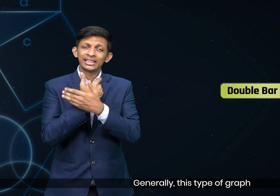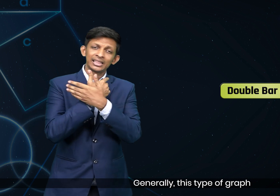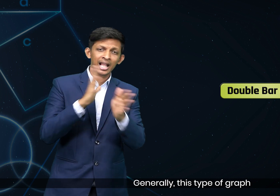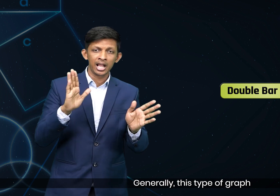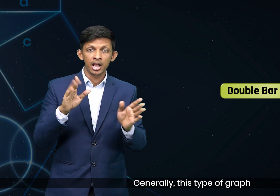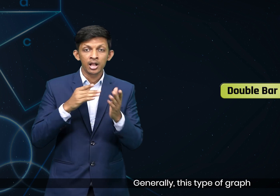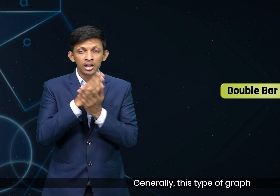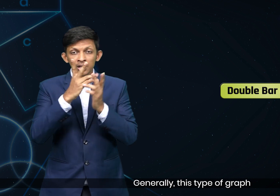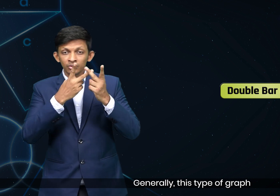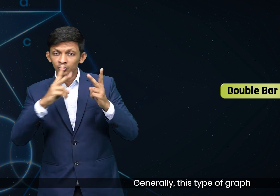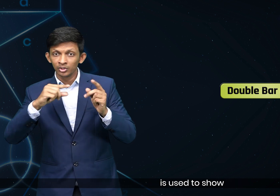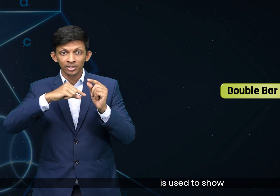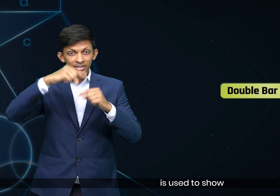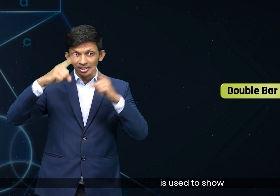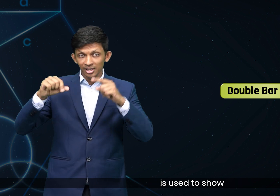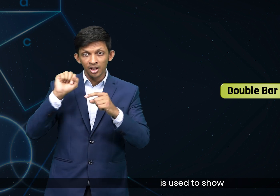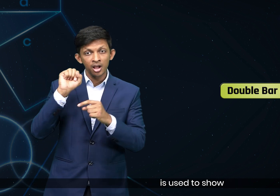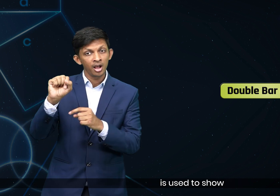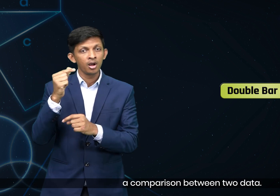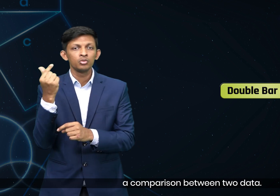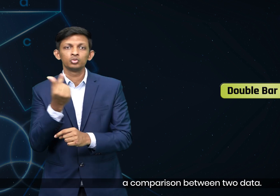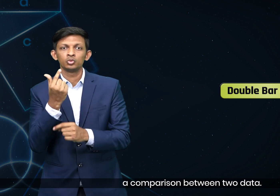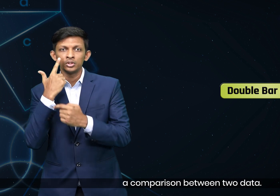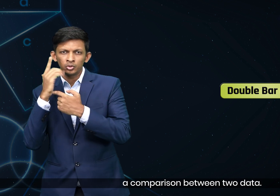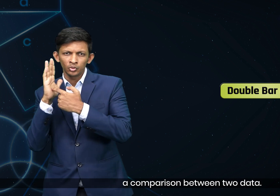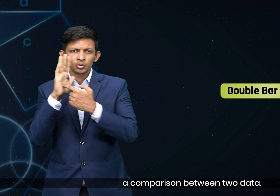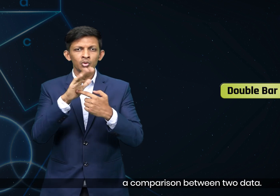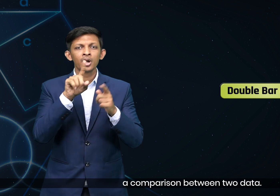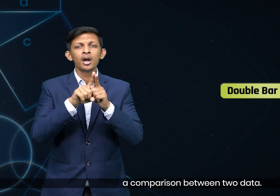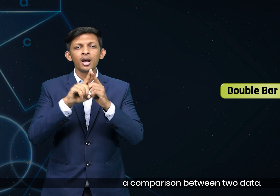Generally, this type of graph is used to show a comparison between two data.